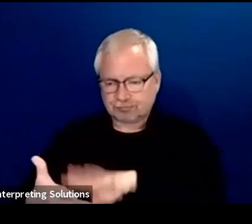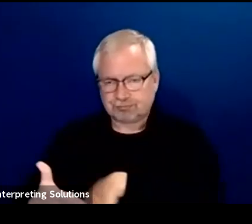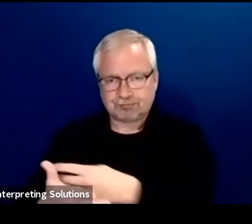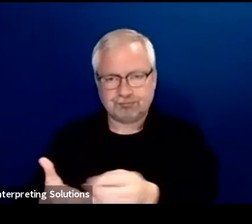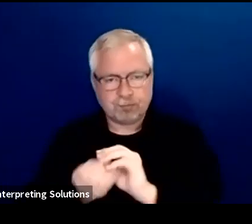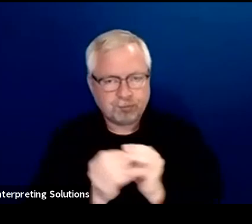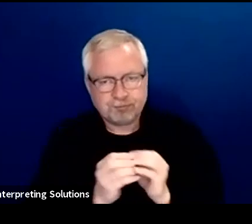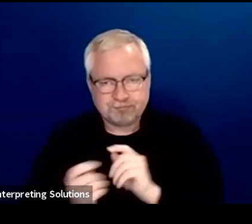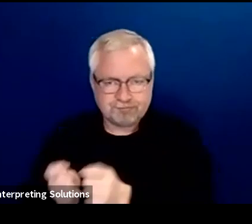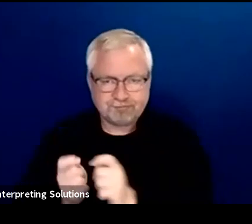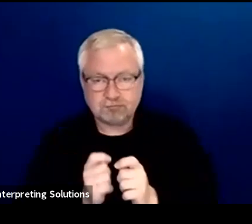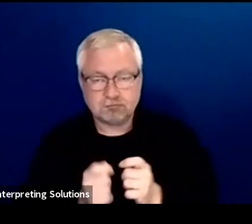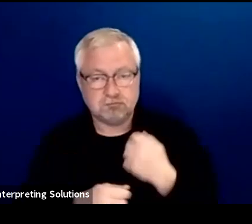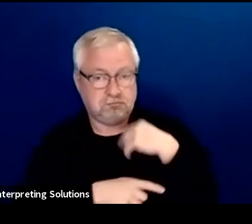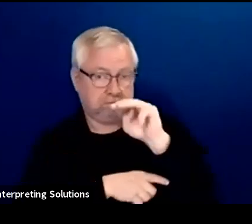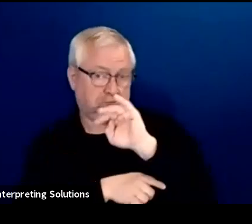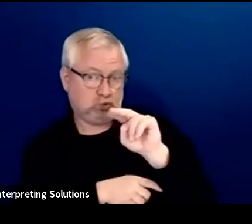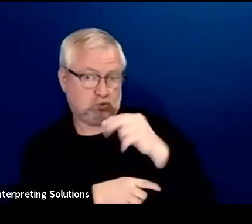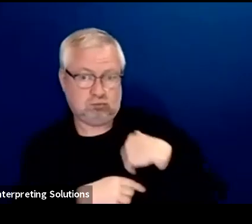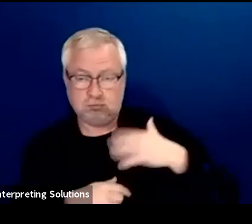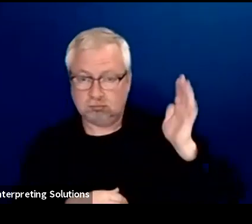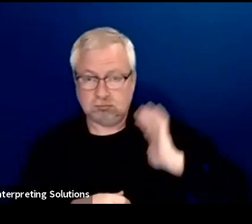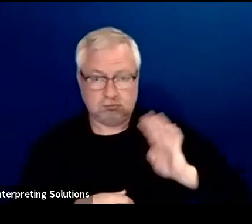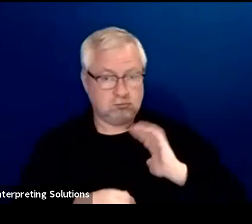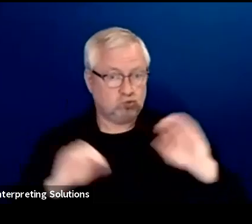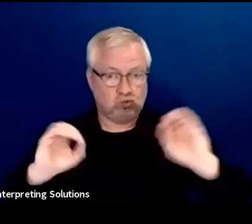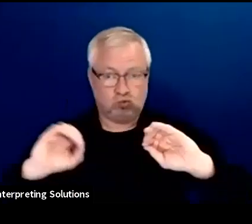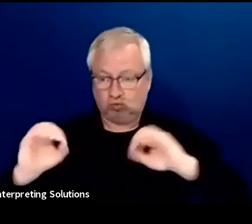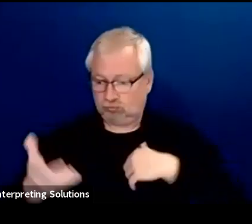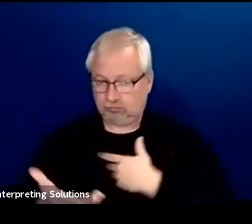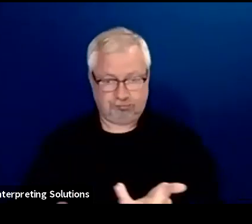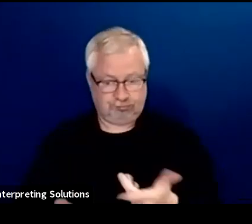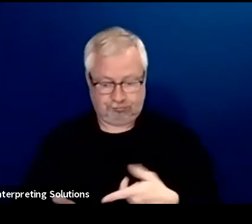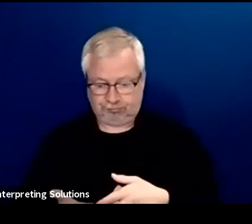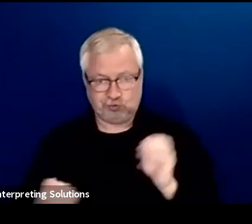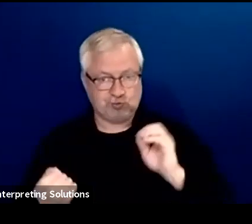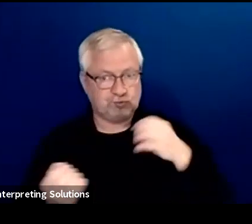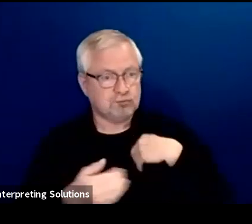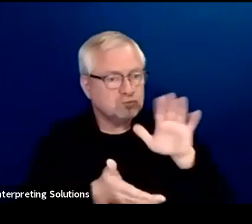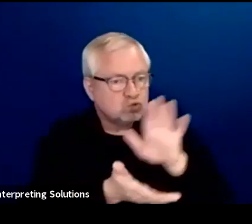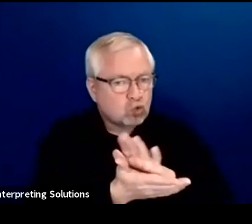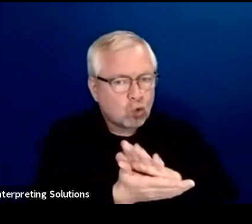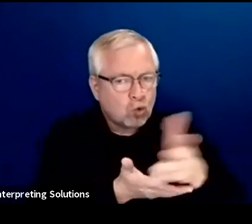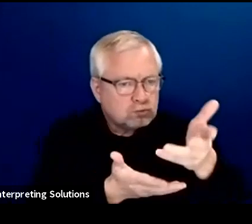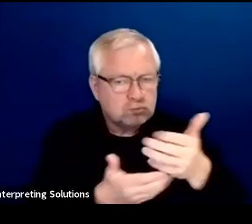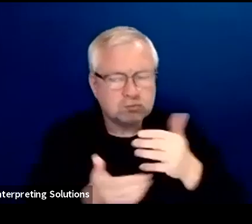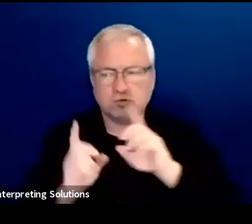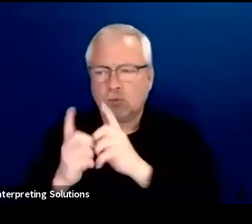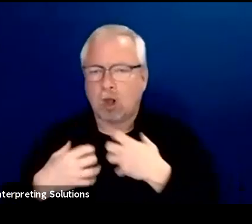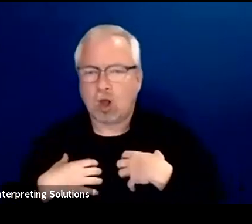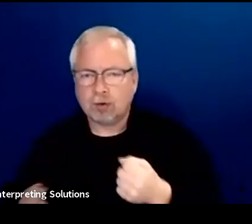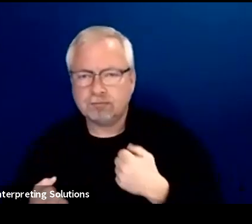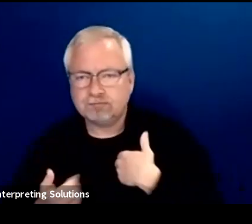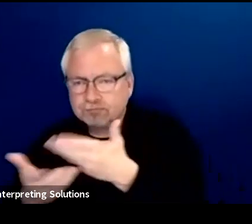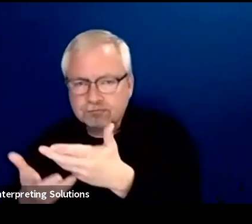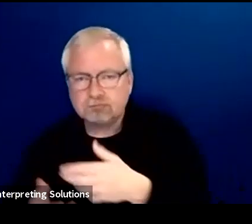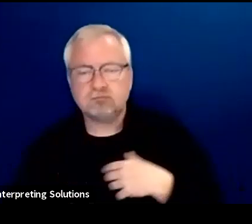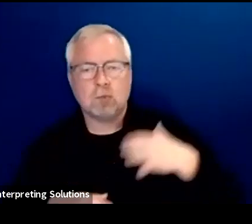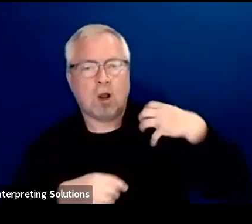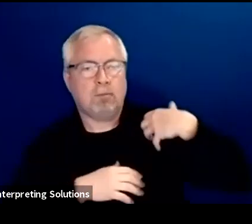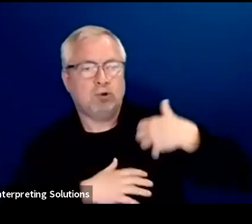And our folks got to work over at School of Public Health, University of Minnesota, and Commissioner Malcolm's folks put out some of our original numbers.